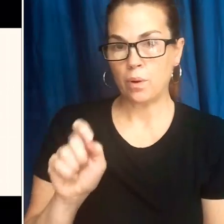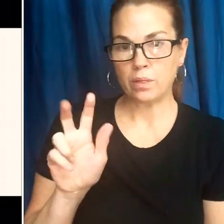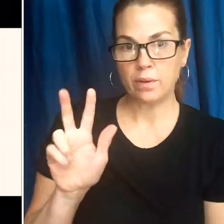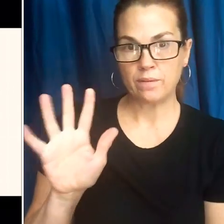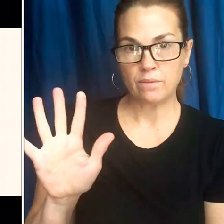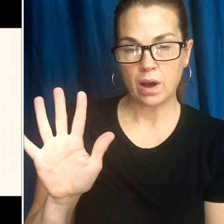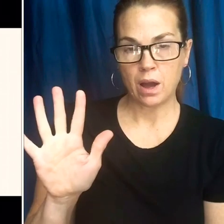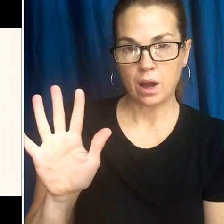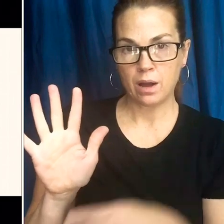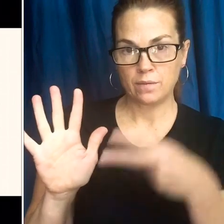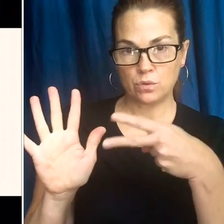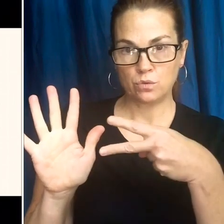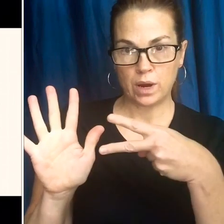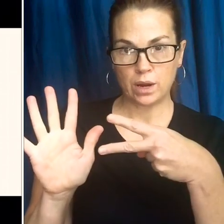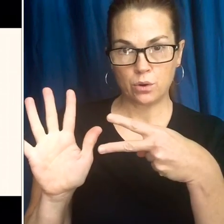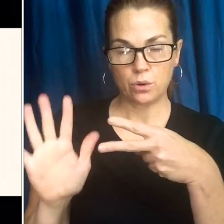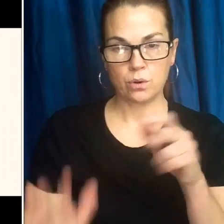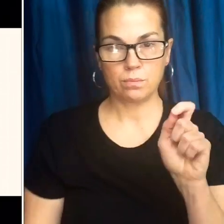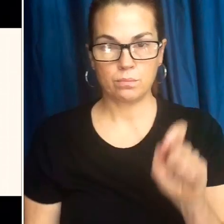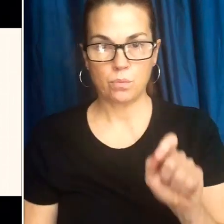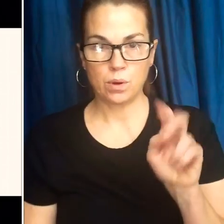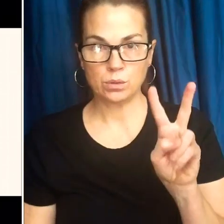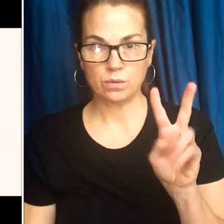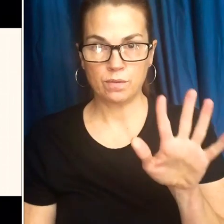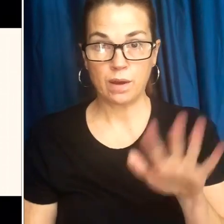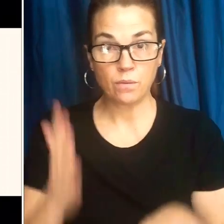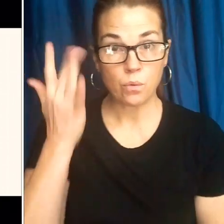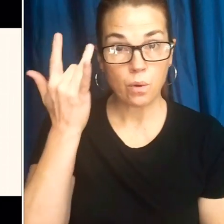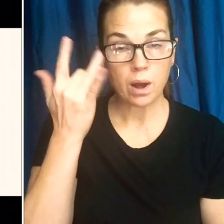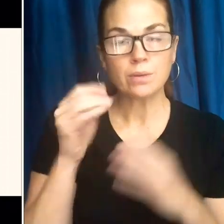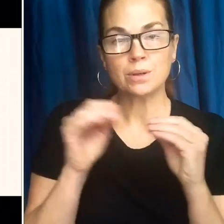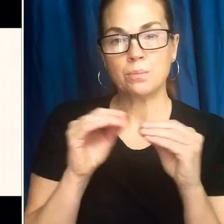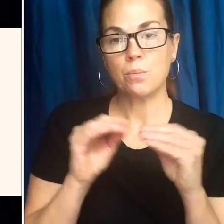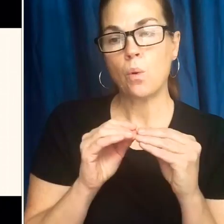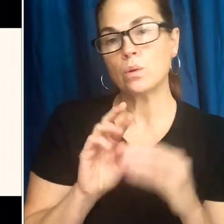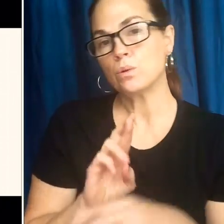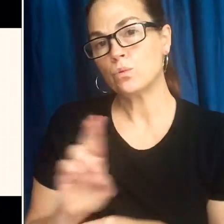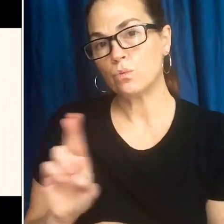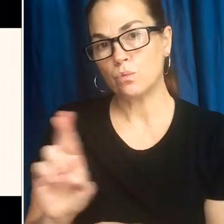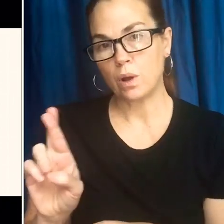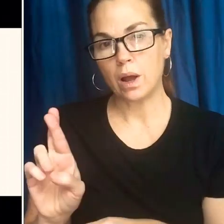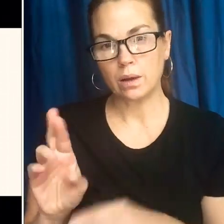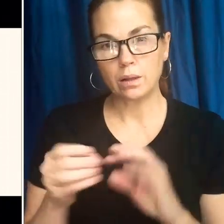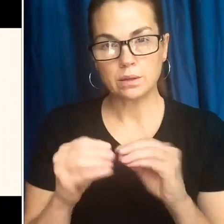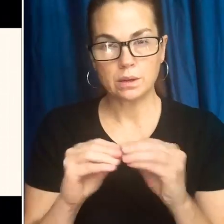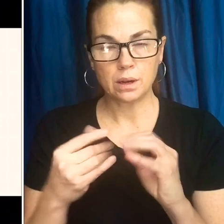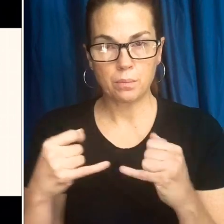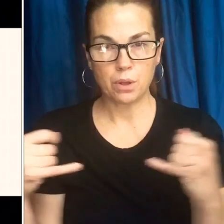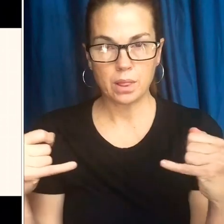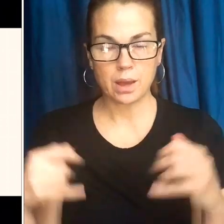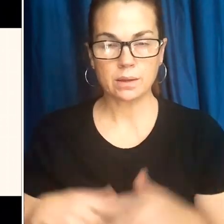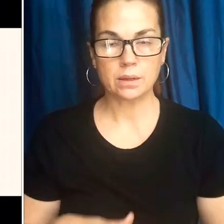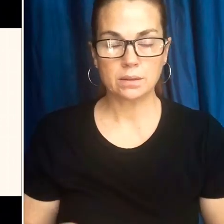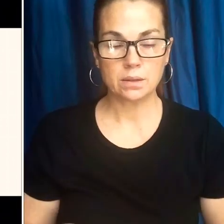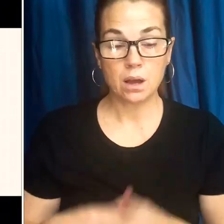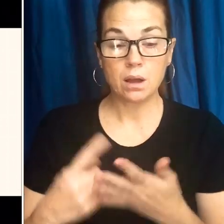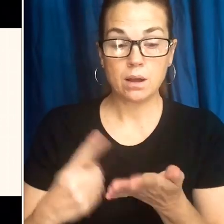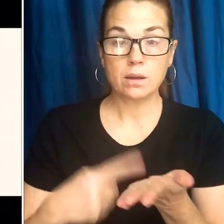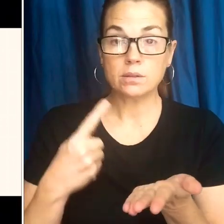Sometimes we can have rational numbers written in the same form. In other words, say 2 fractions.